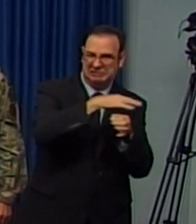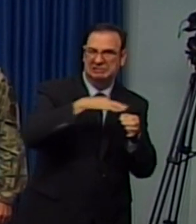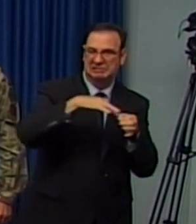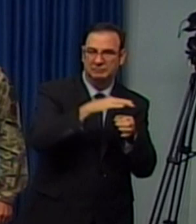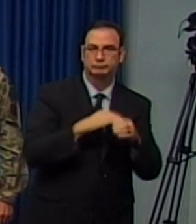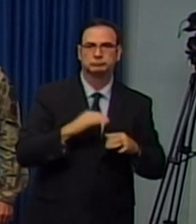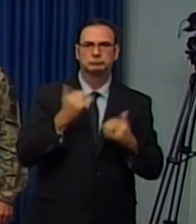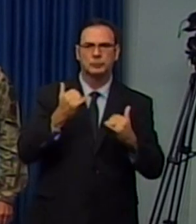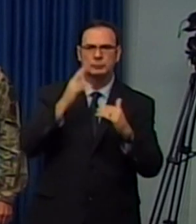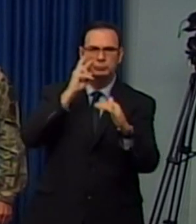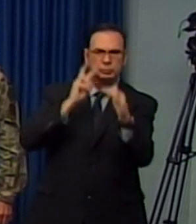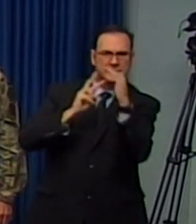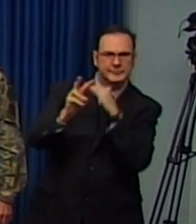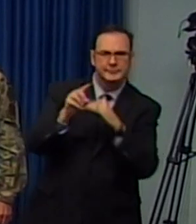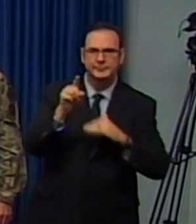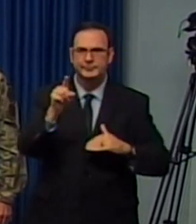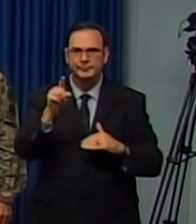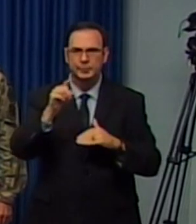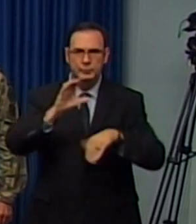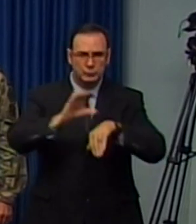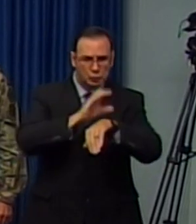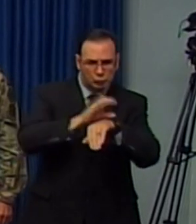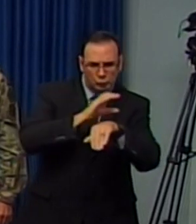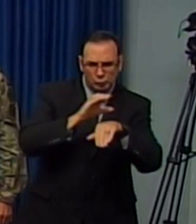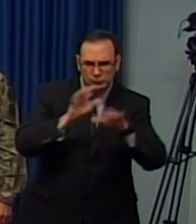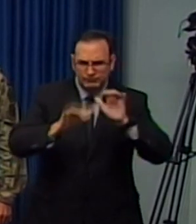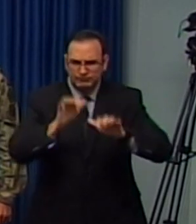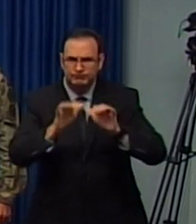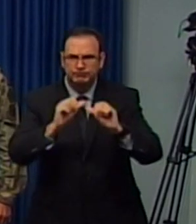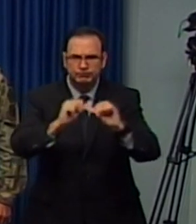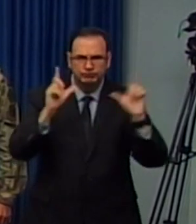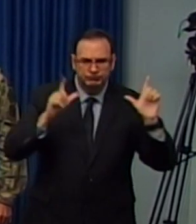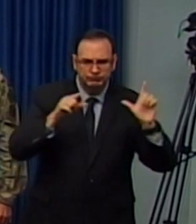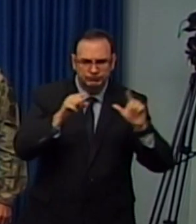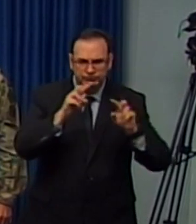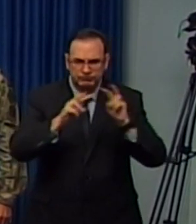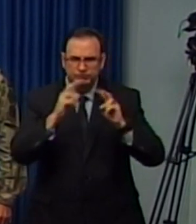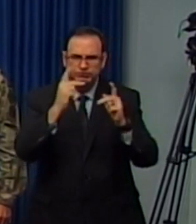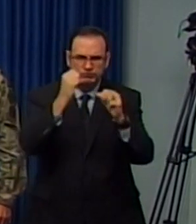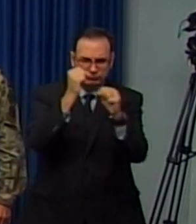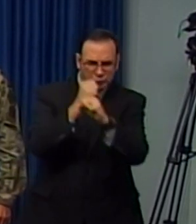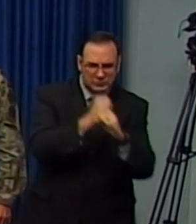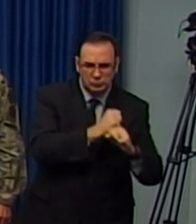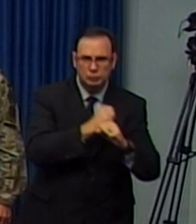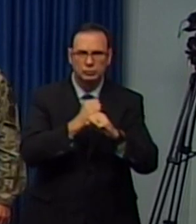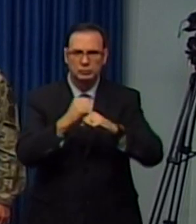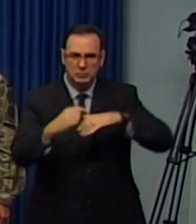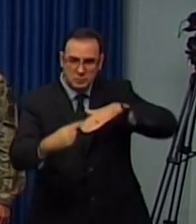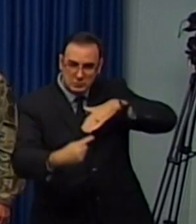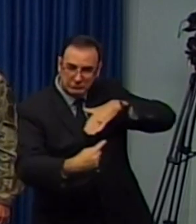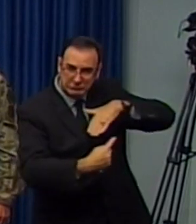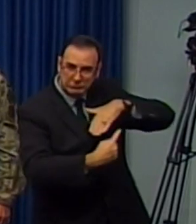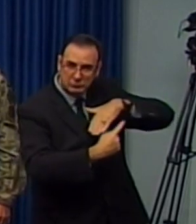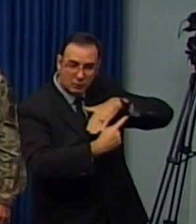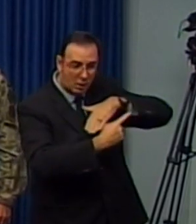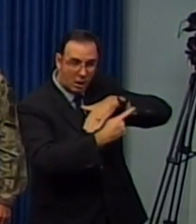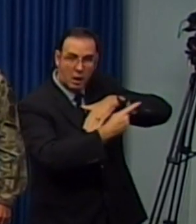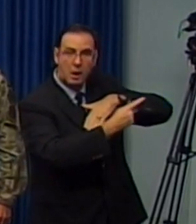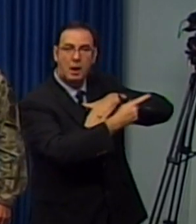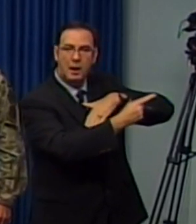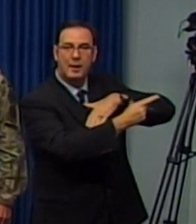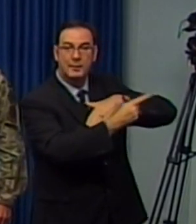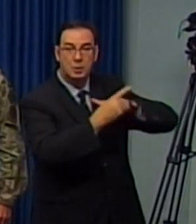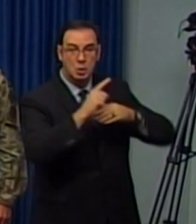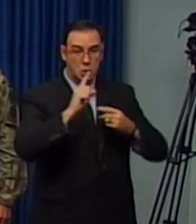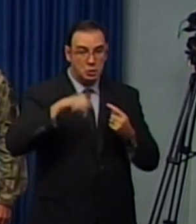forecasters anticipate this turning north. We just don't know when exactly it's going to turn north. It could turn